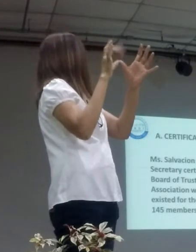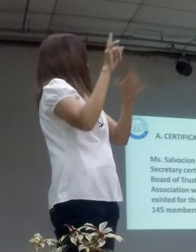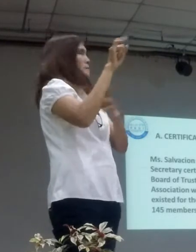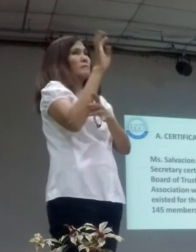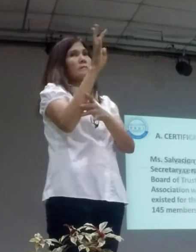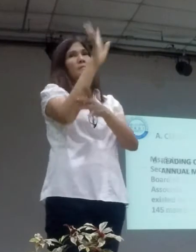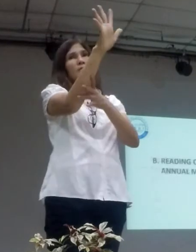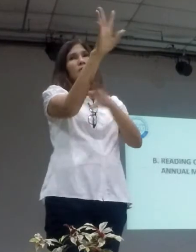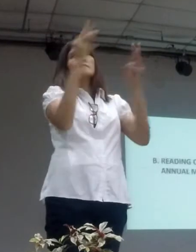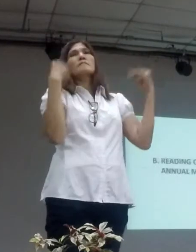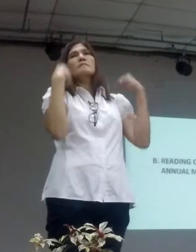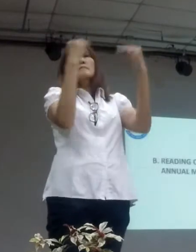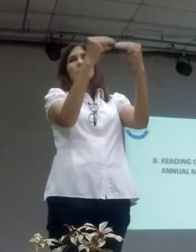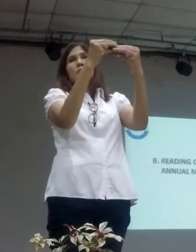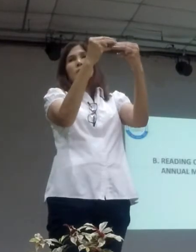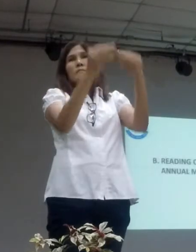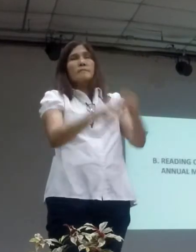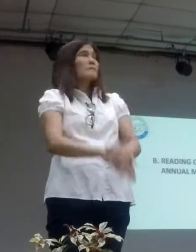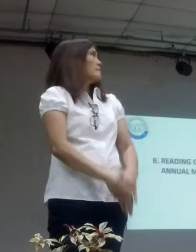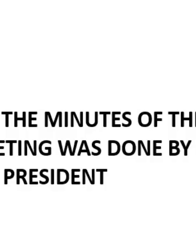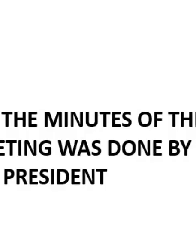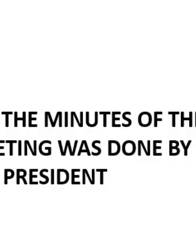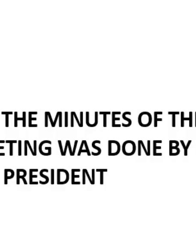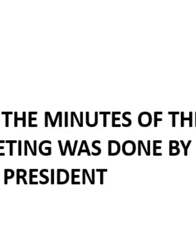members. Okay, so